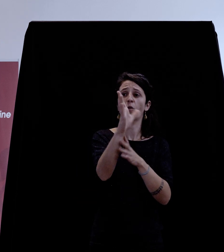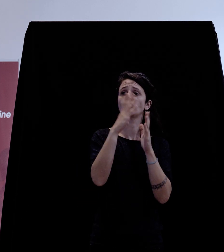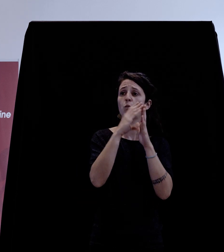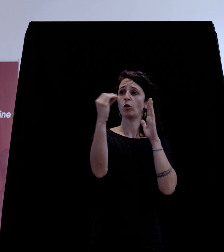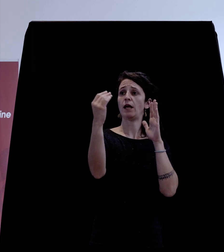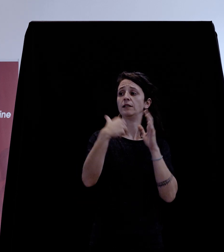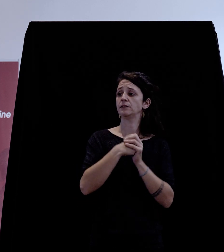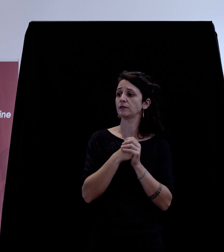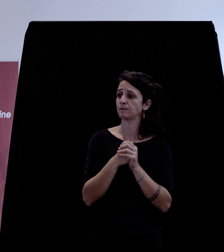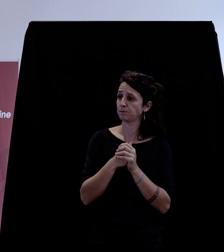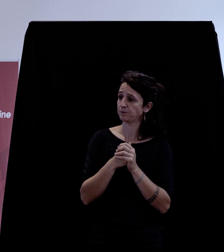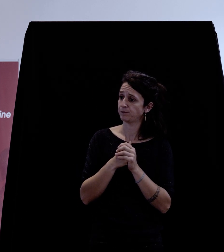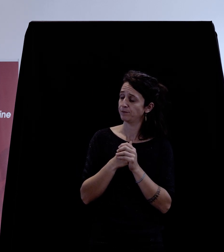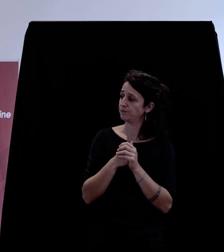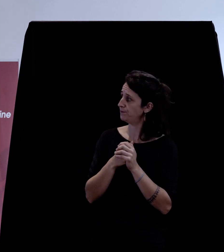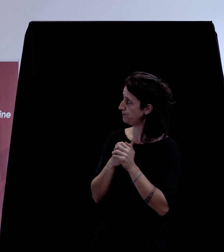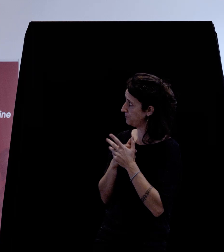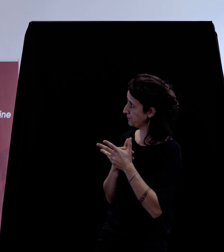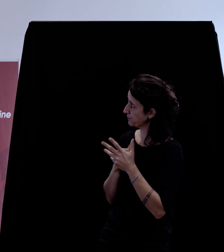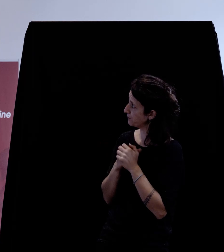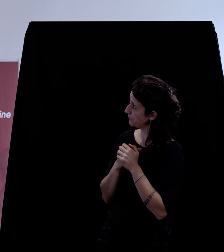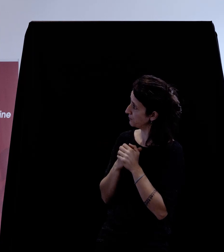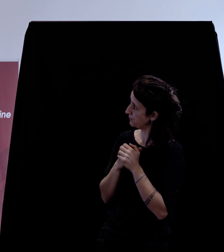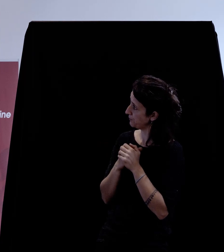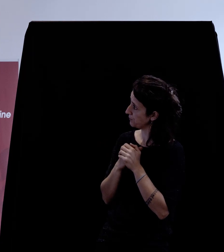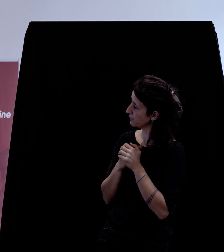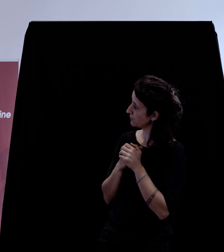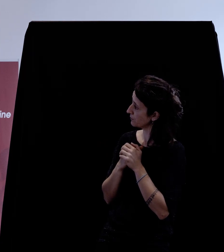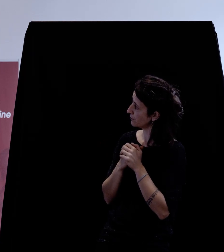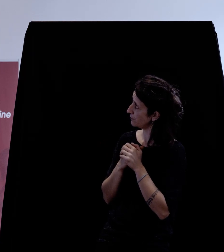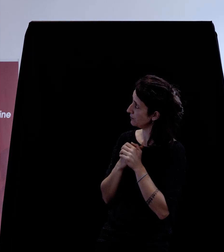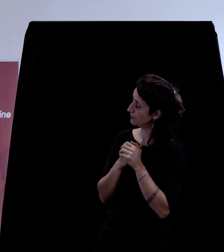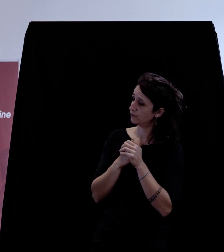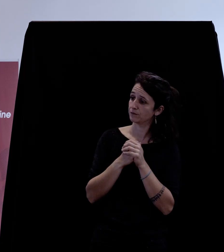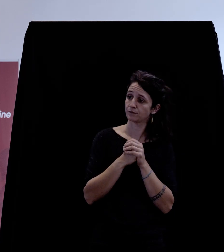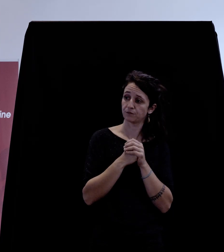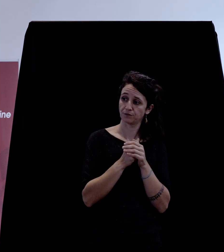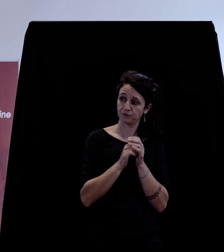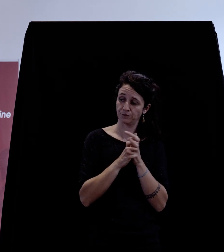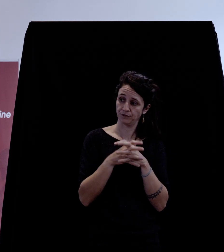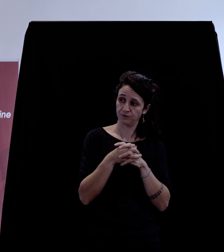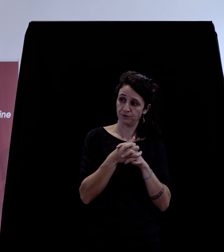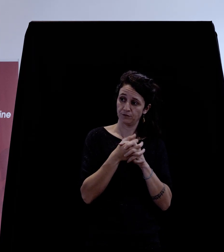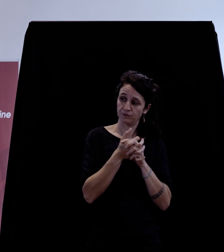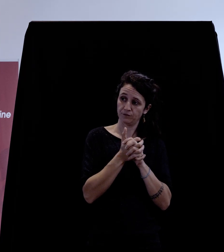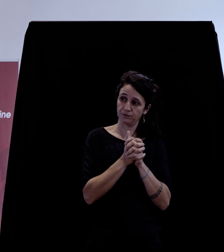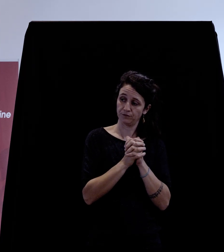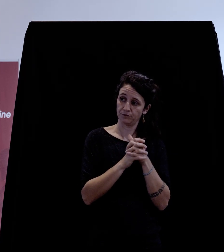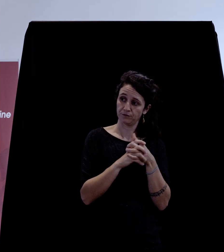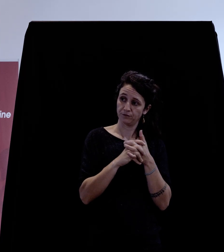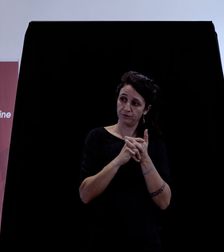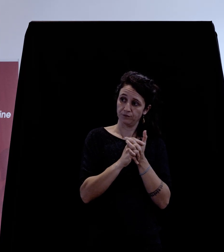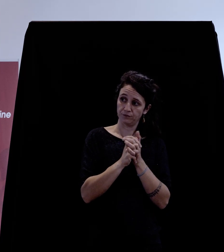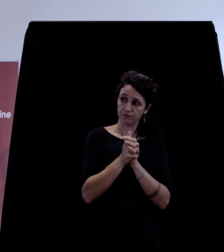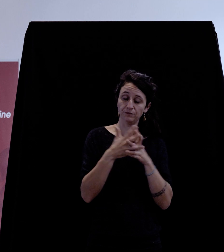So this is my behavior triangle, and I got pain at the top, and sensory